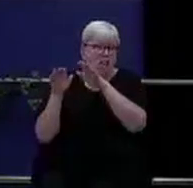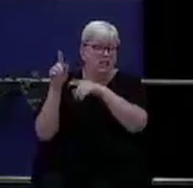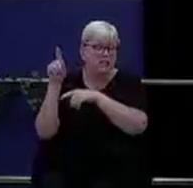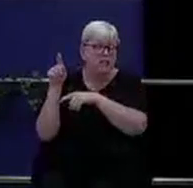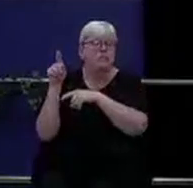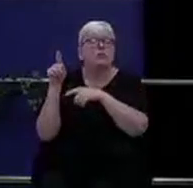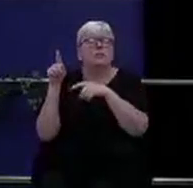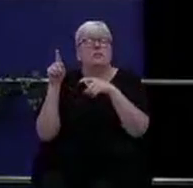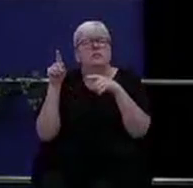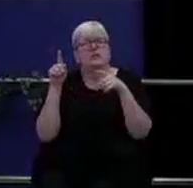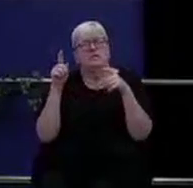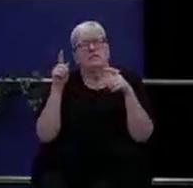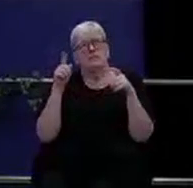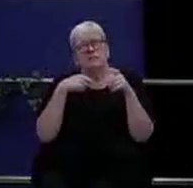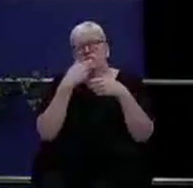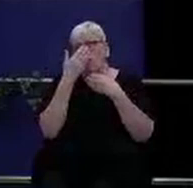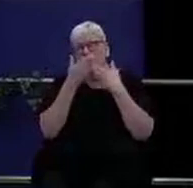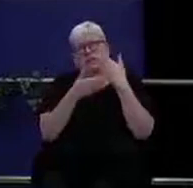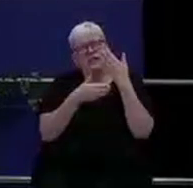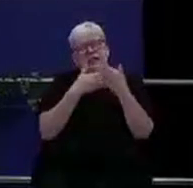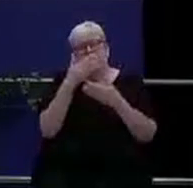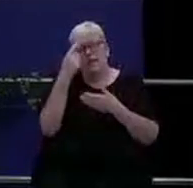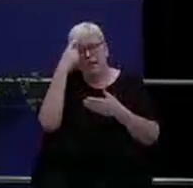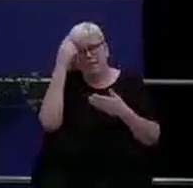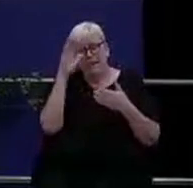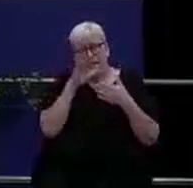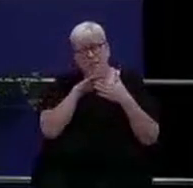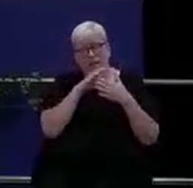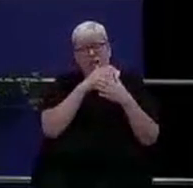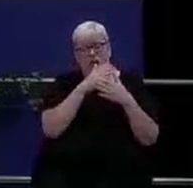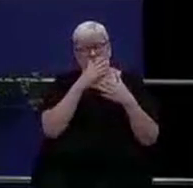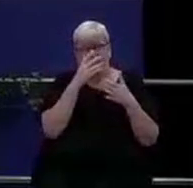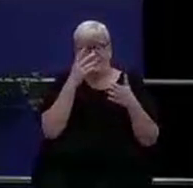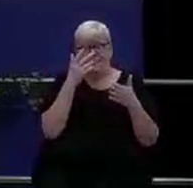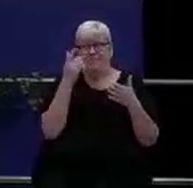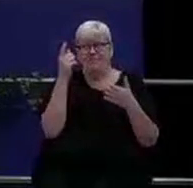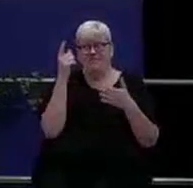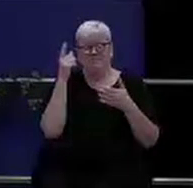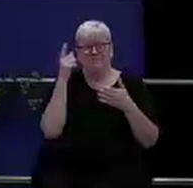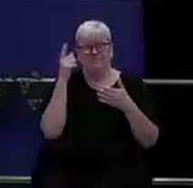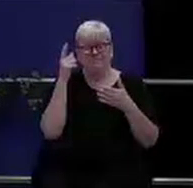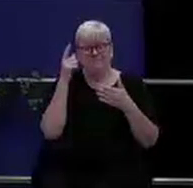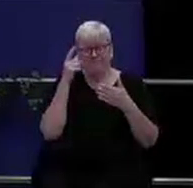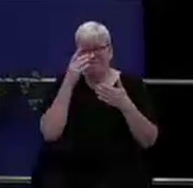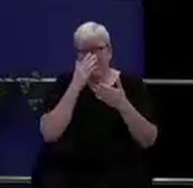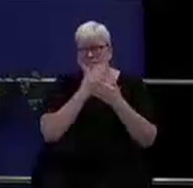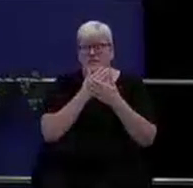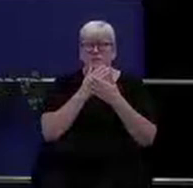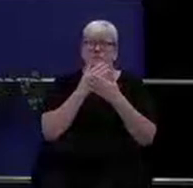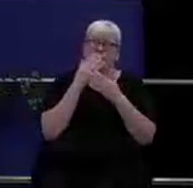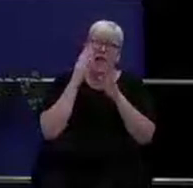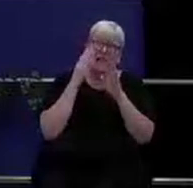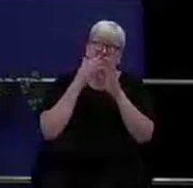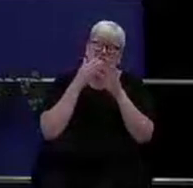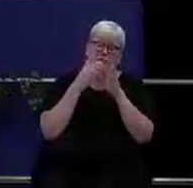little bit. But in terms of storytelling, I think it's because they speak to so many of our traits as well that we can identify. And